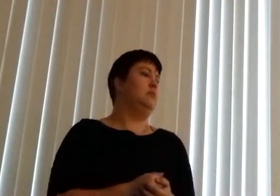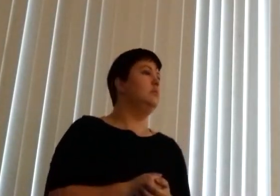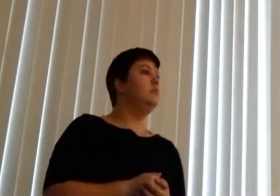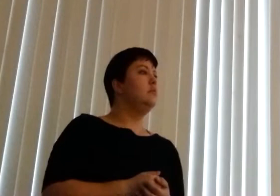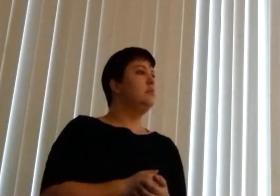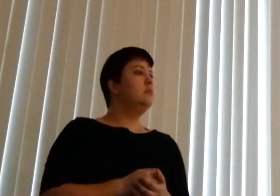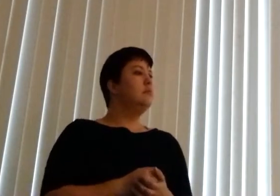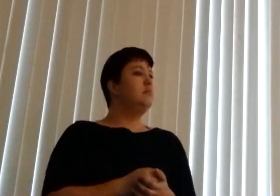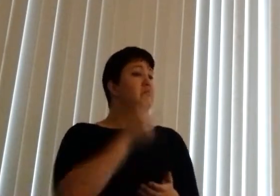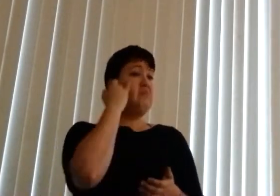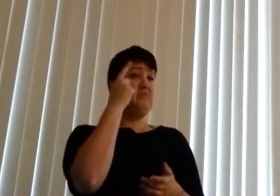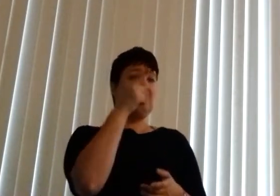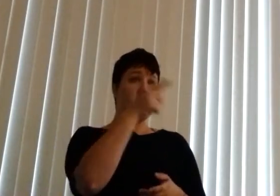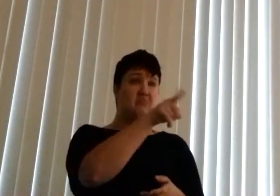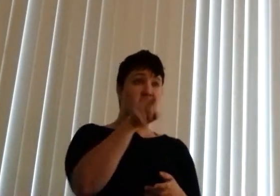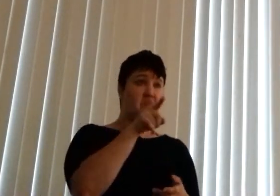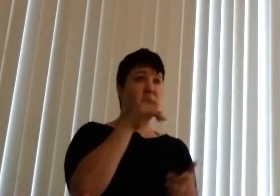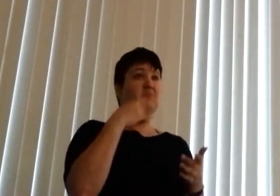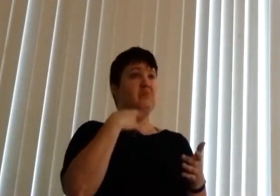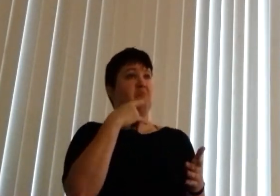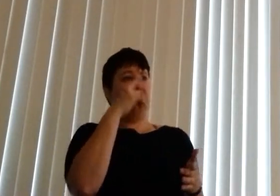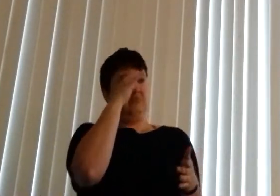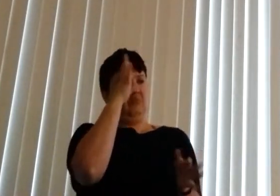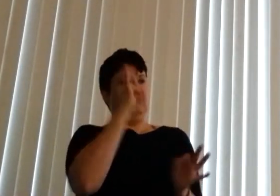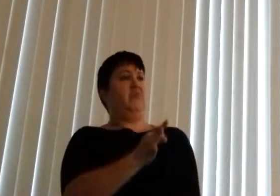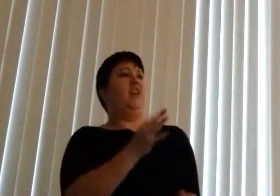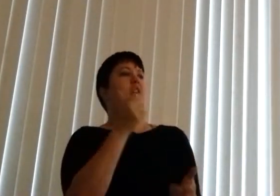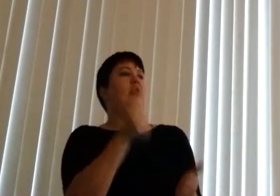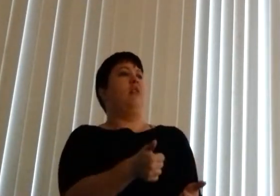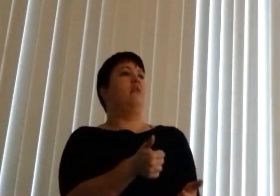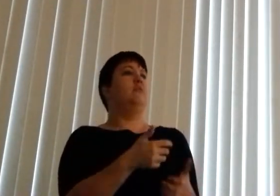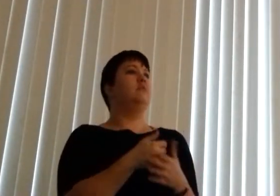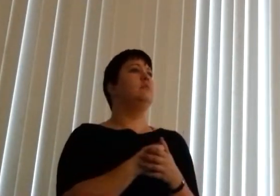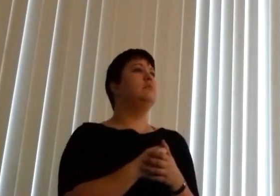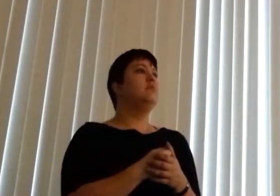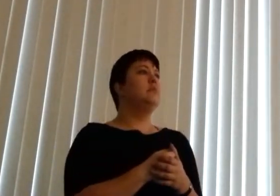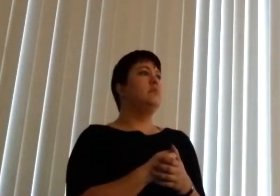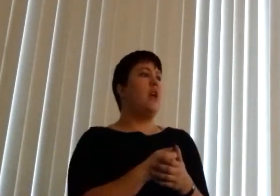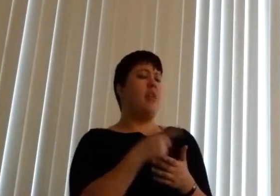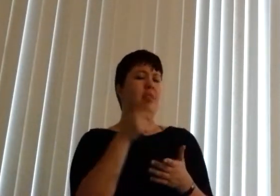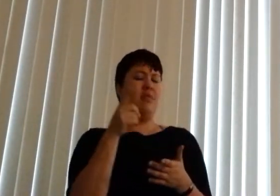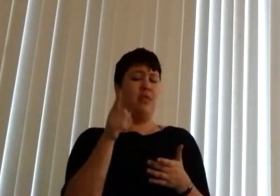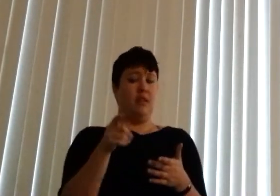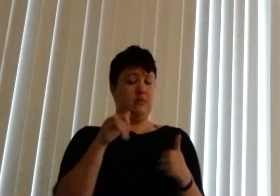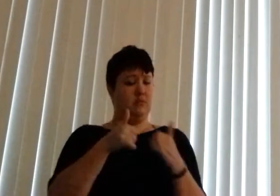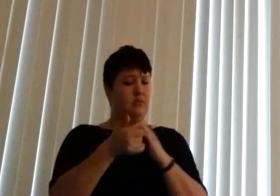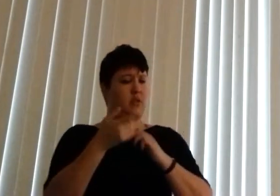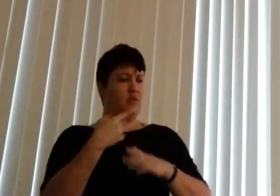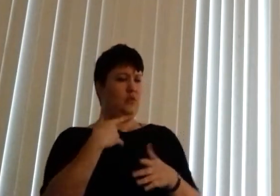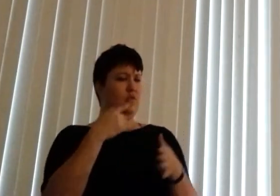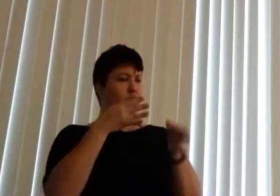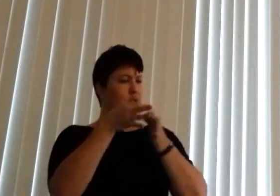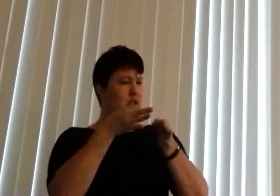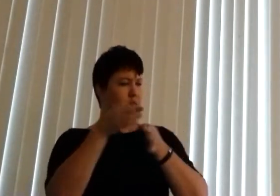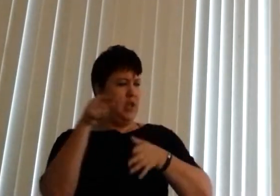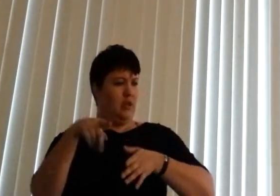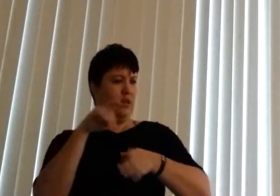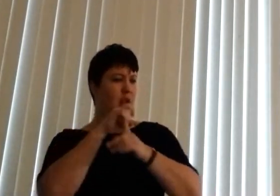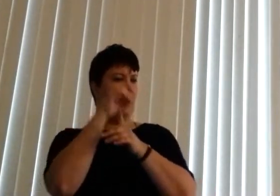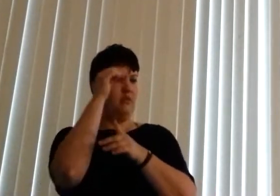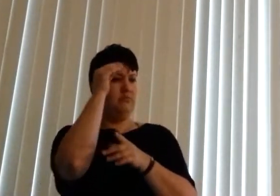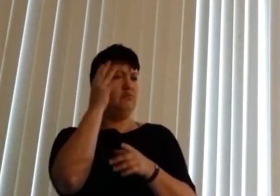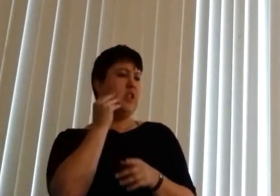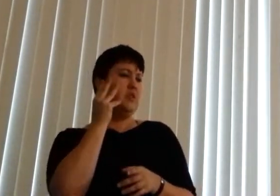If that's how you define a synchronic property, whether a property is synchronic then depends on context.